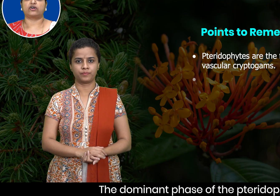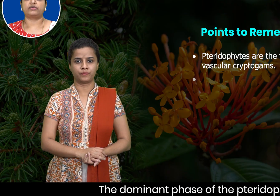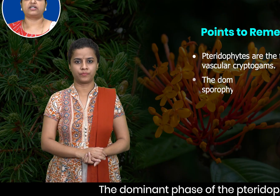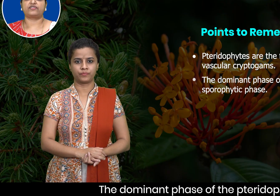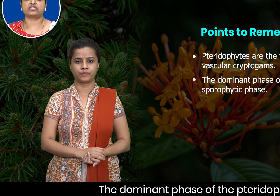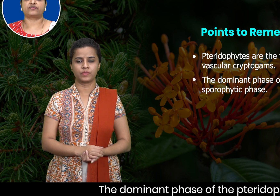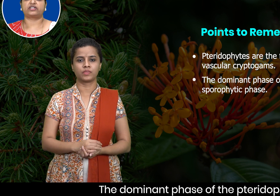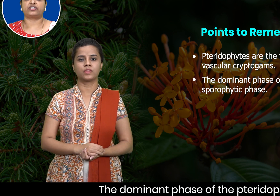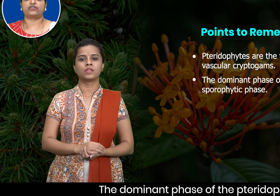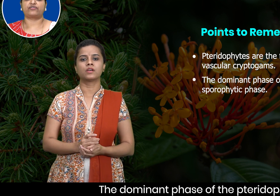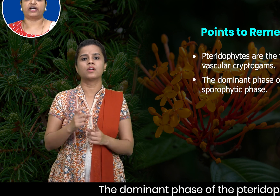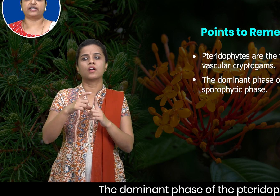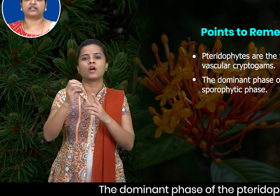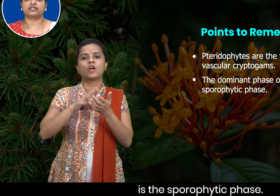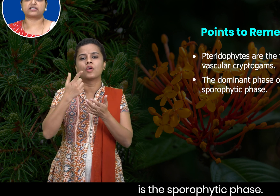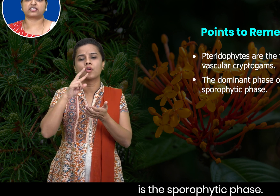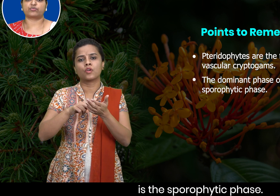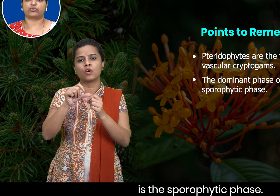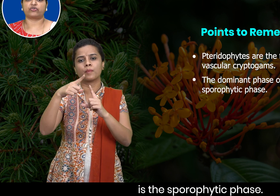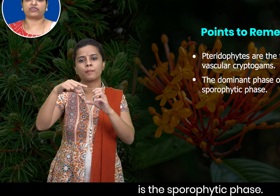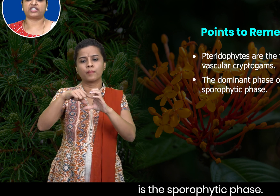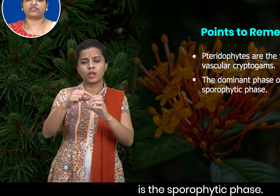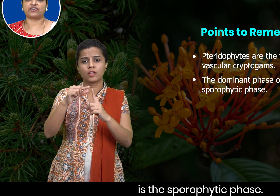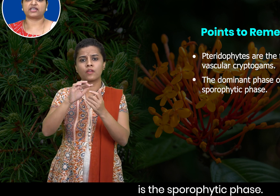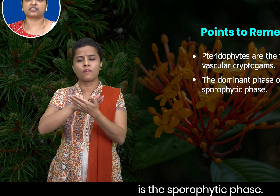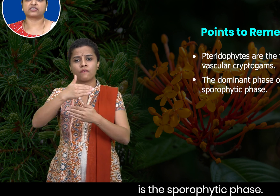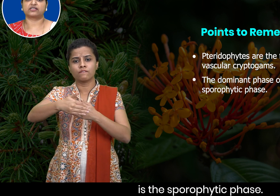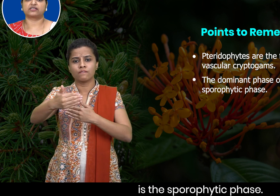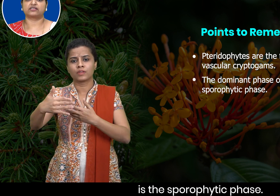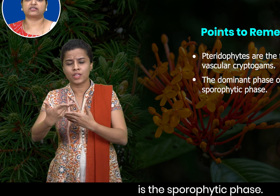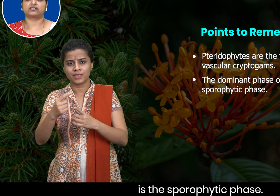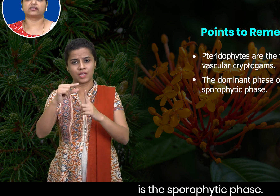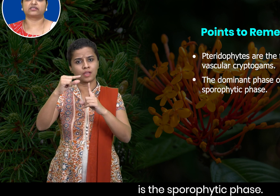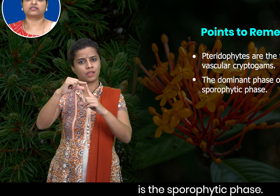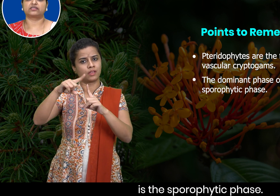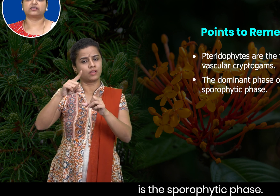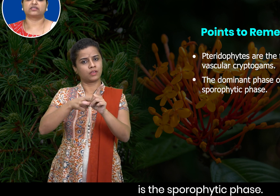The dominant phase of the pteridophyte is the sporophytic phase.